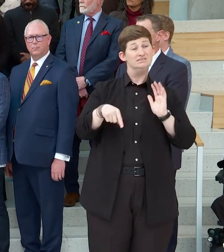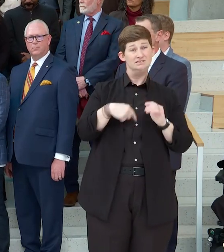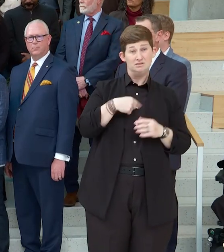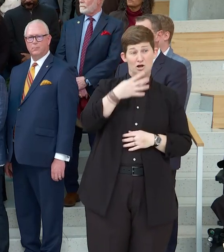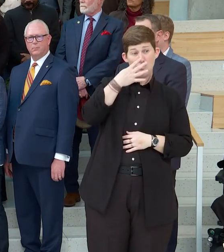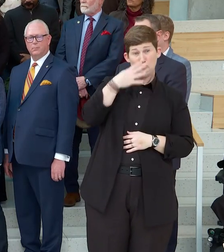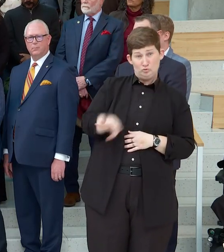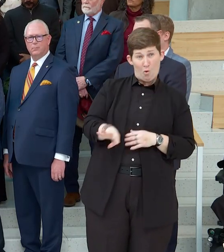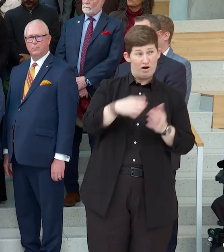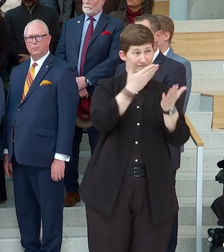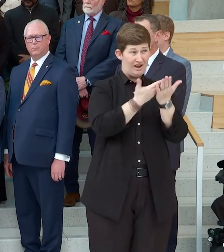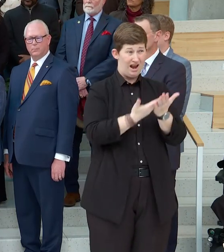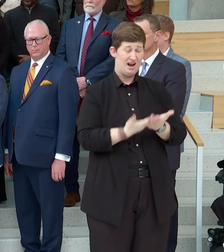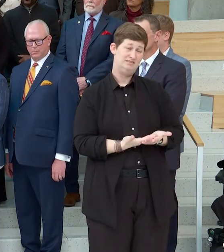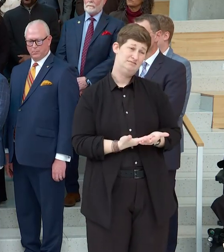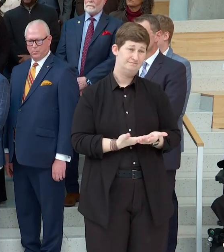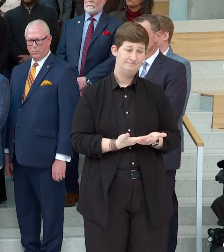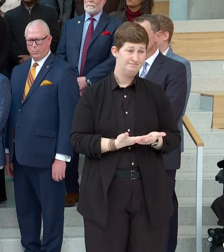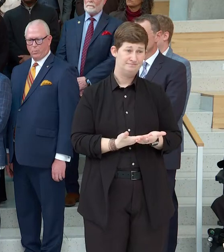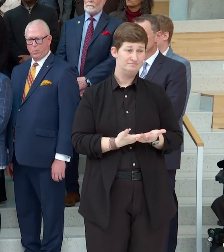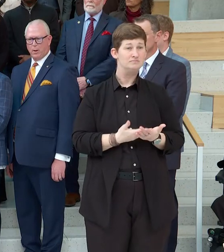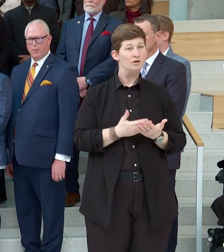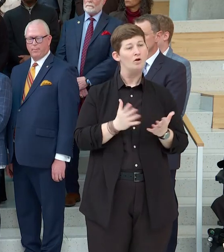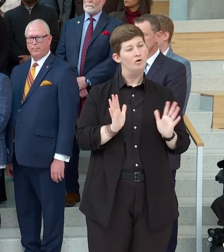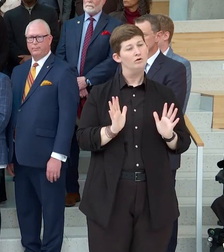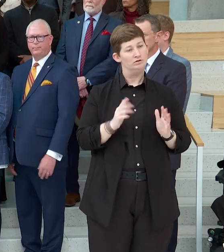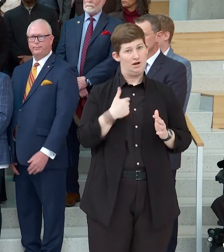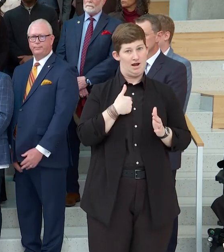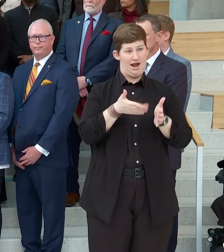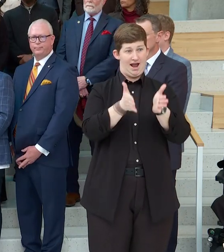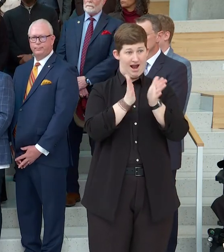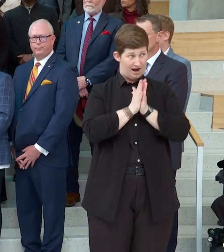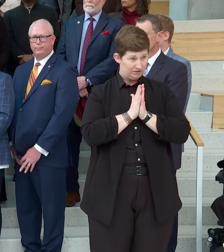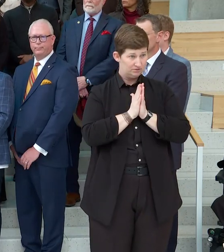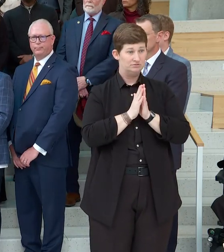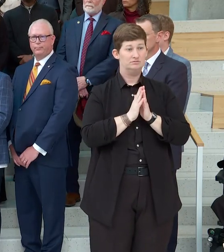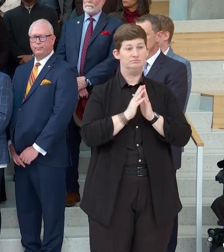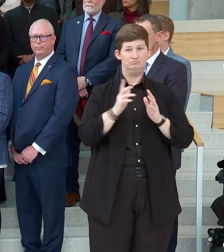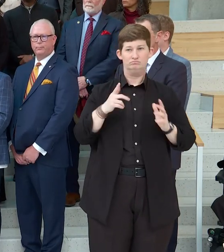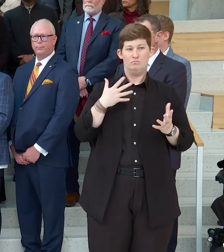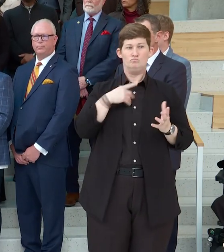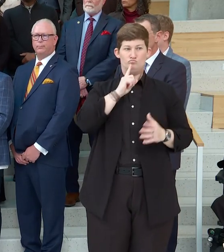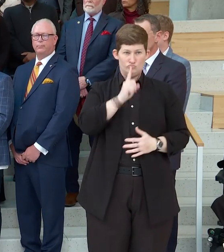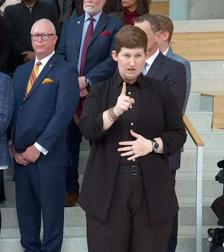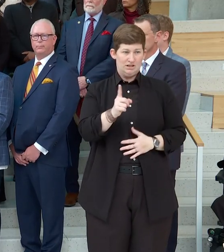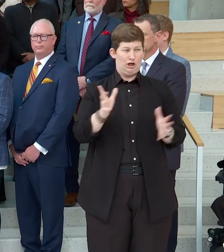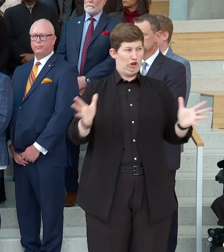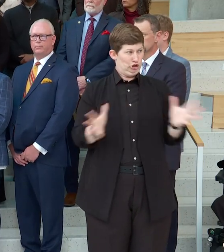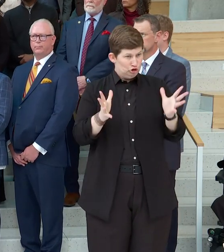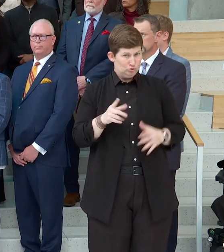here is very simple. I'm urging the city council to move